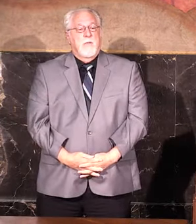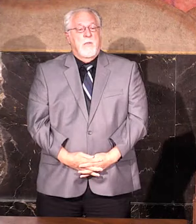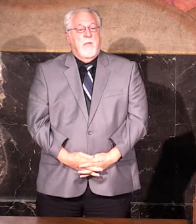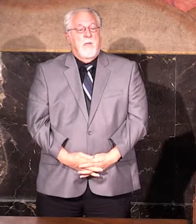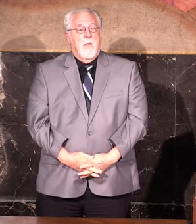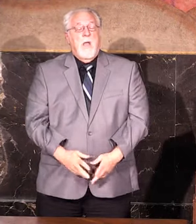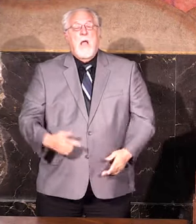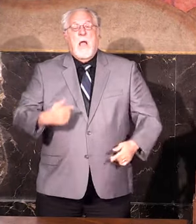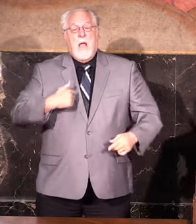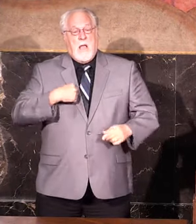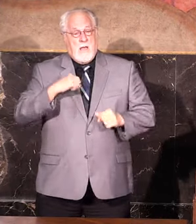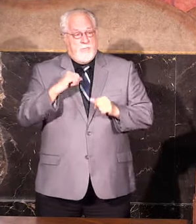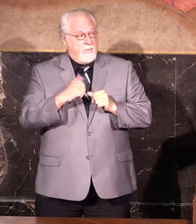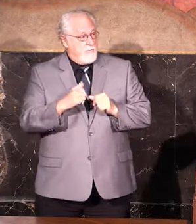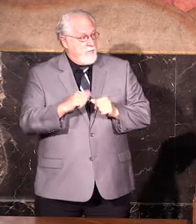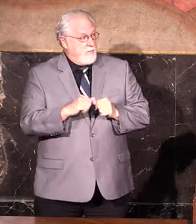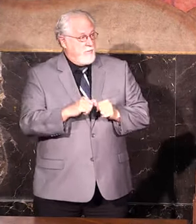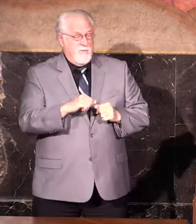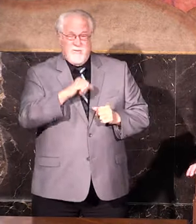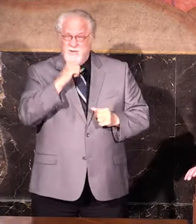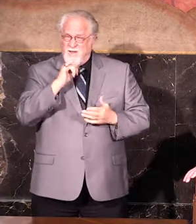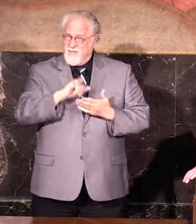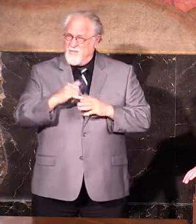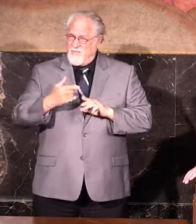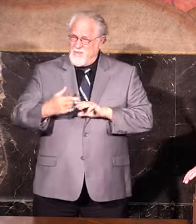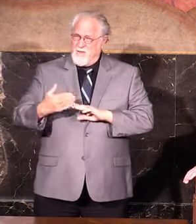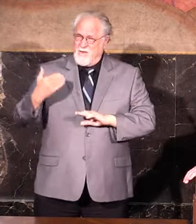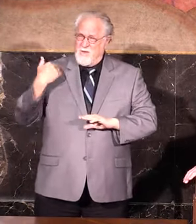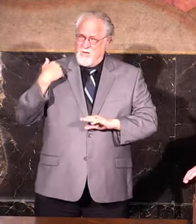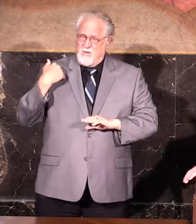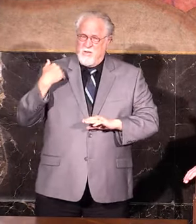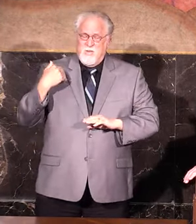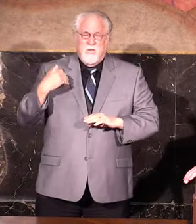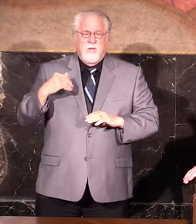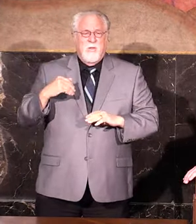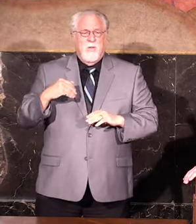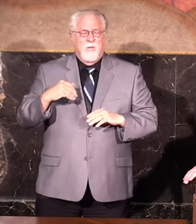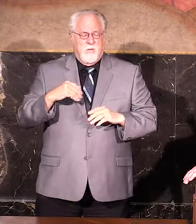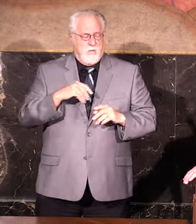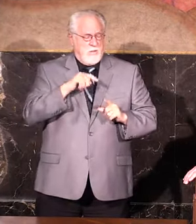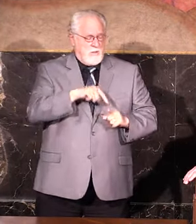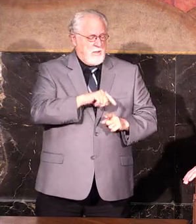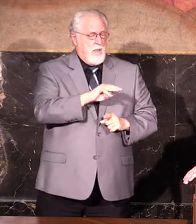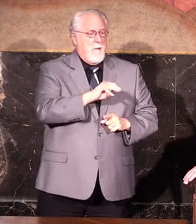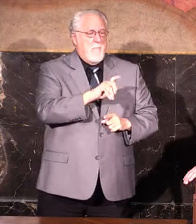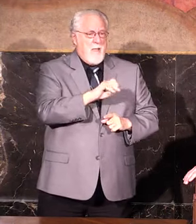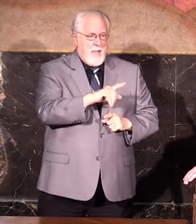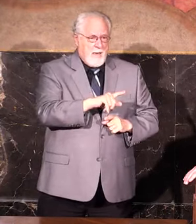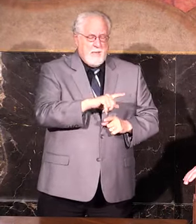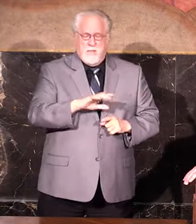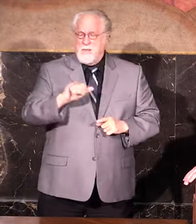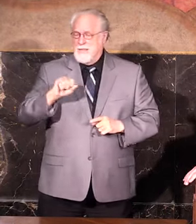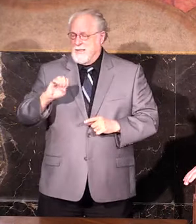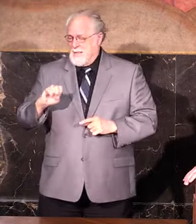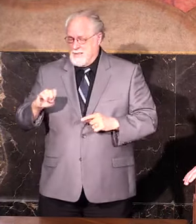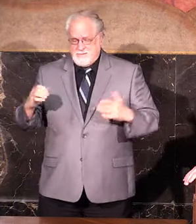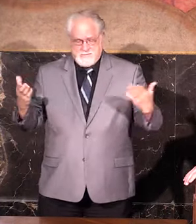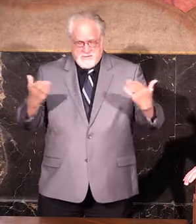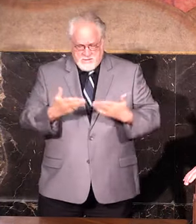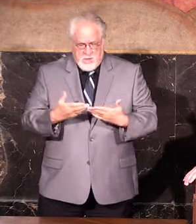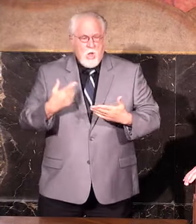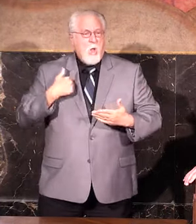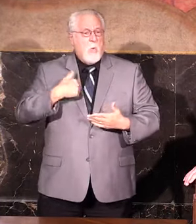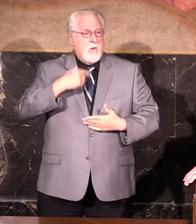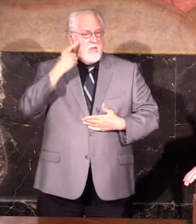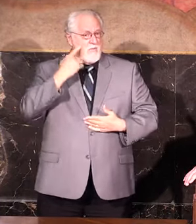I do remember it wasn't that long ago, based on the modeling and the case growth that we were experiencing in Louisiana, we thought it was